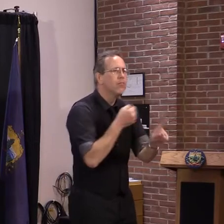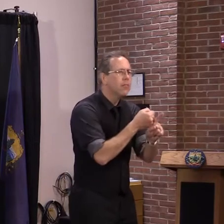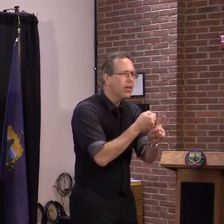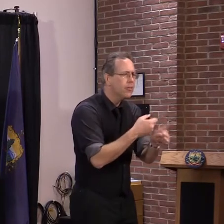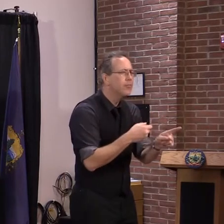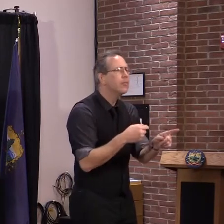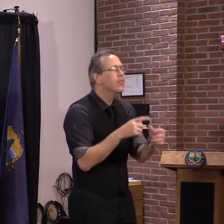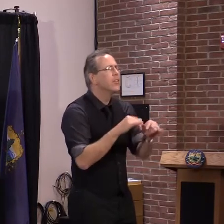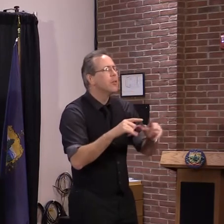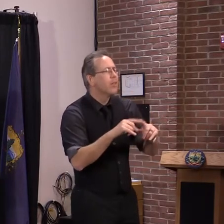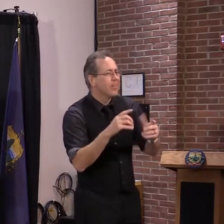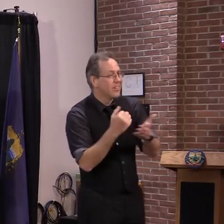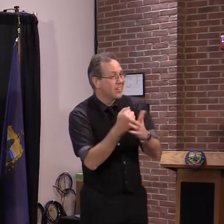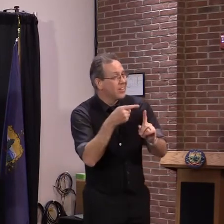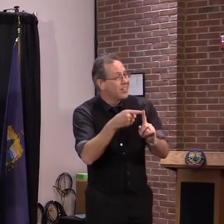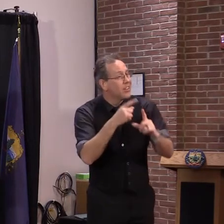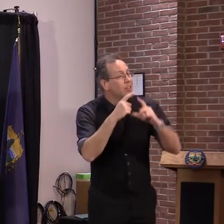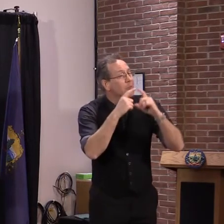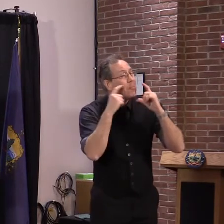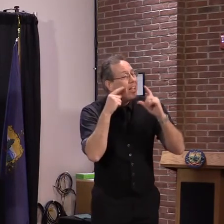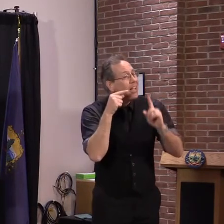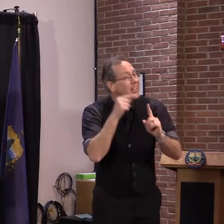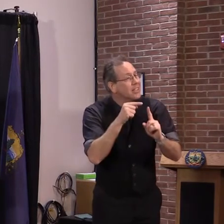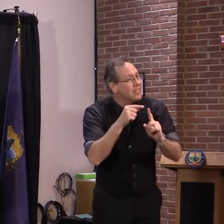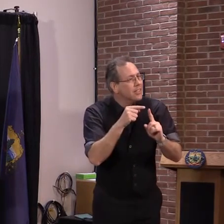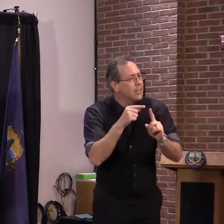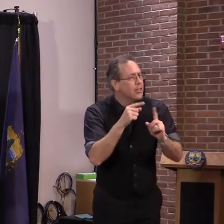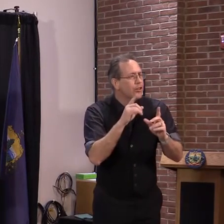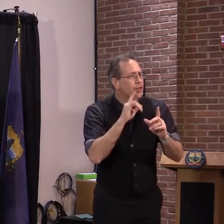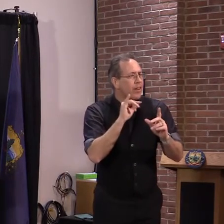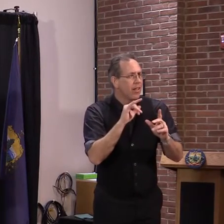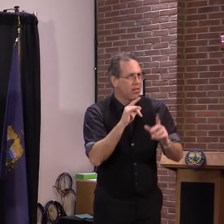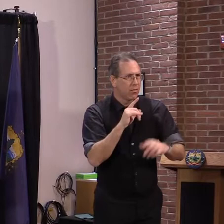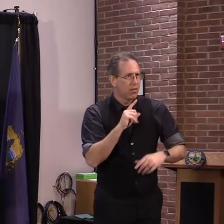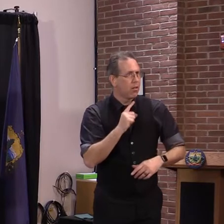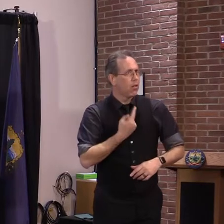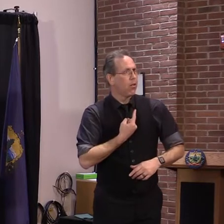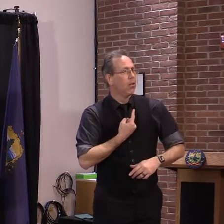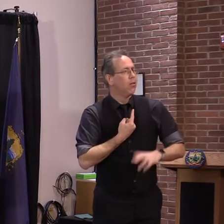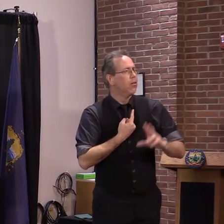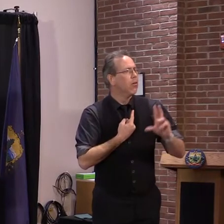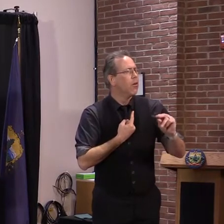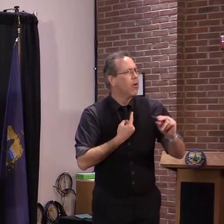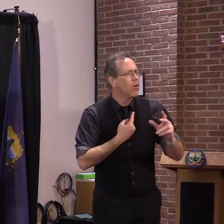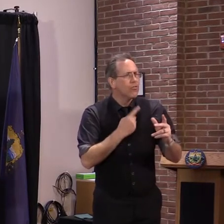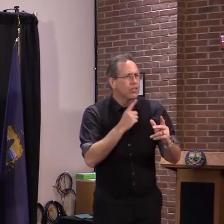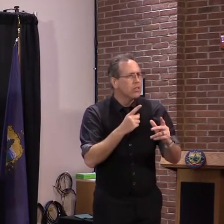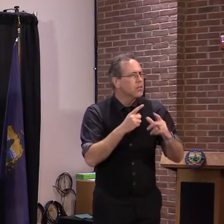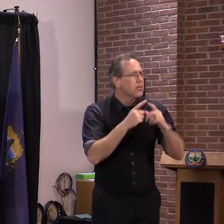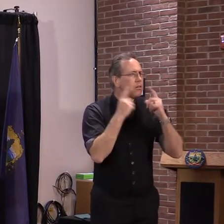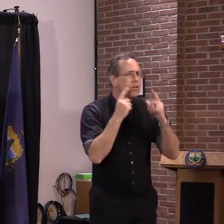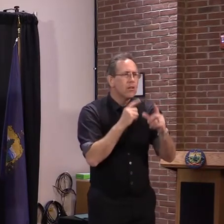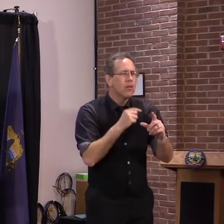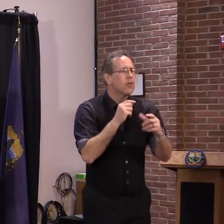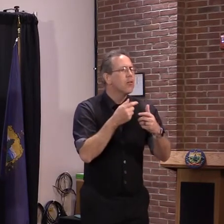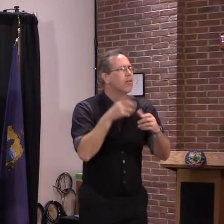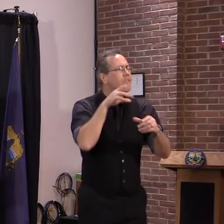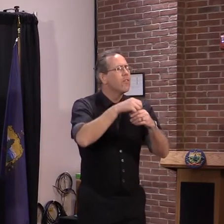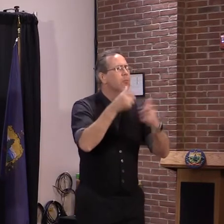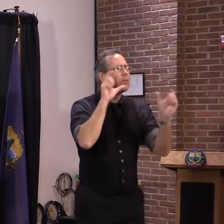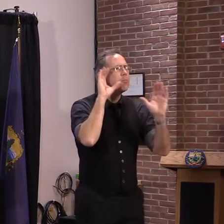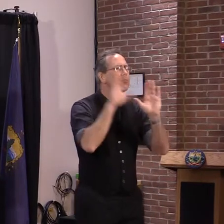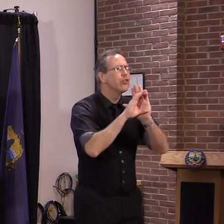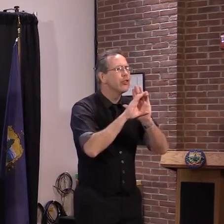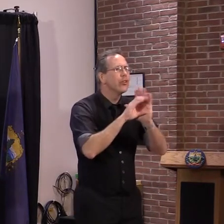mask itself shouldn't be looked at in isolation. It's an integrated process where we look at not